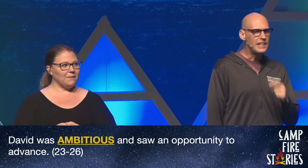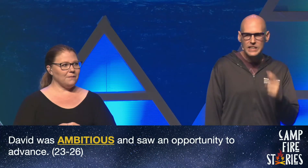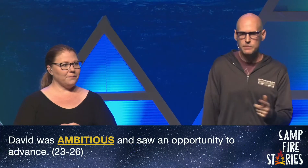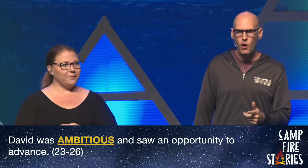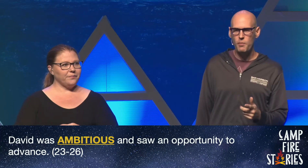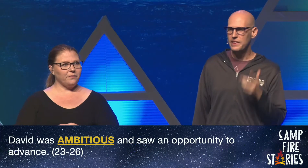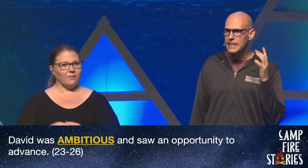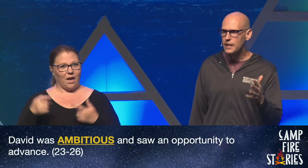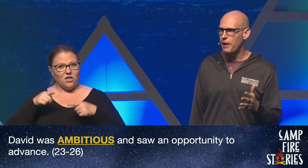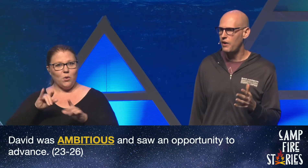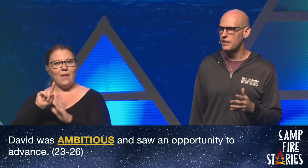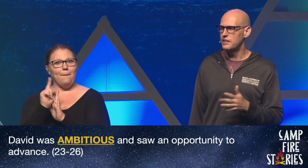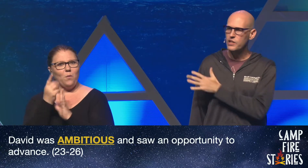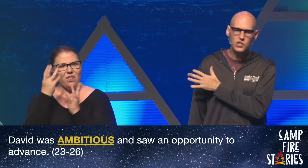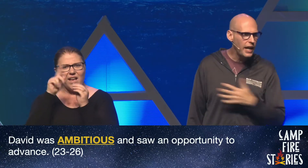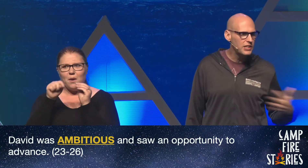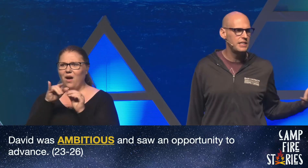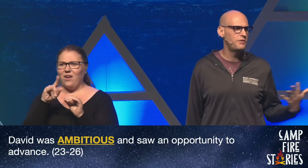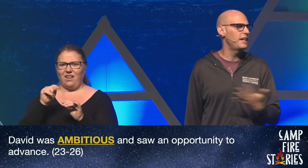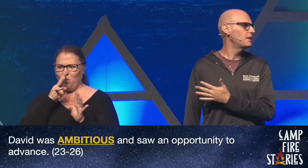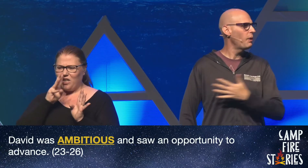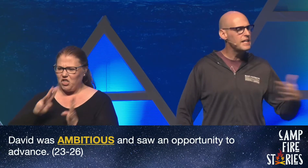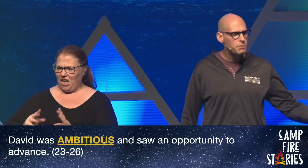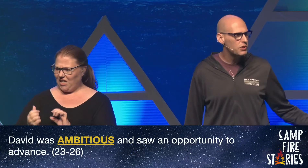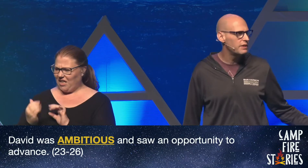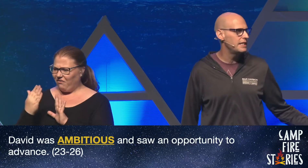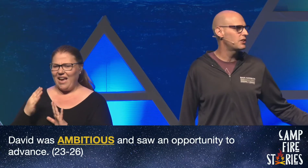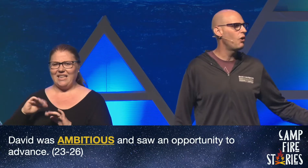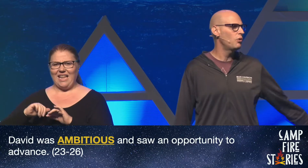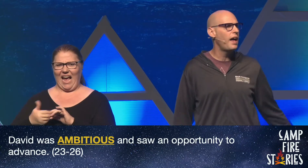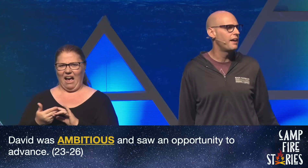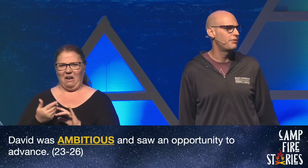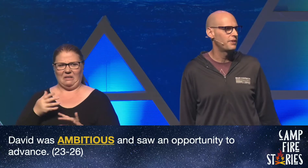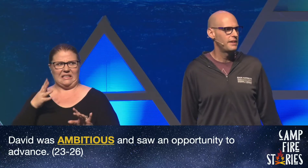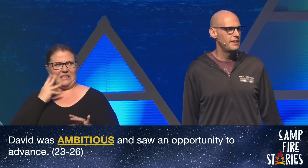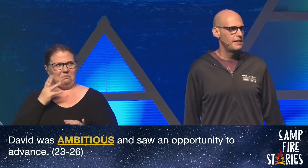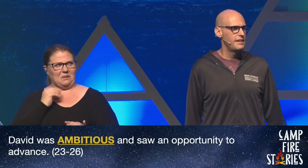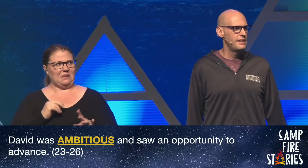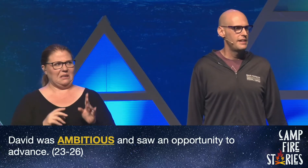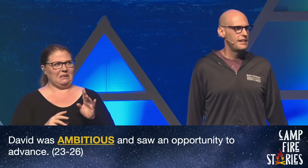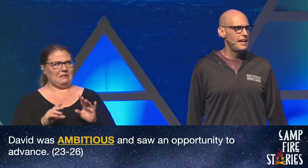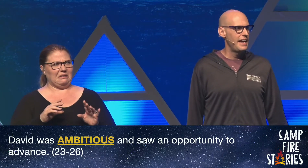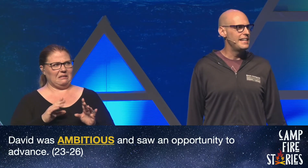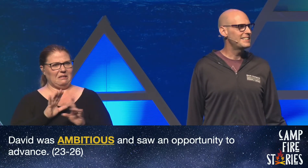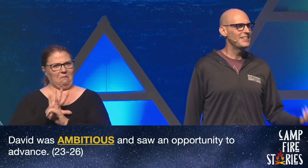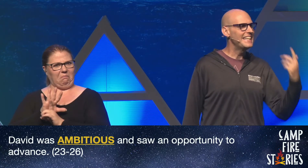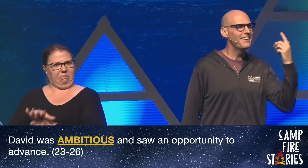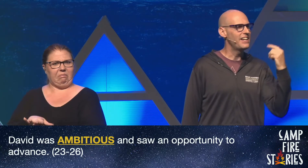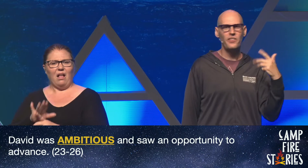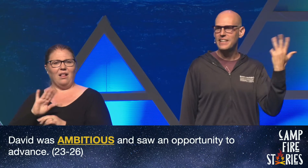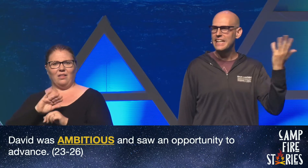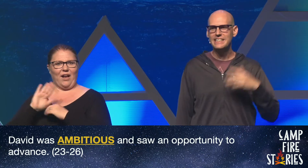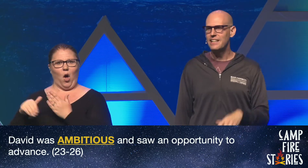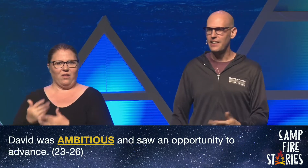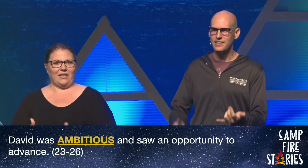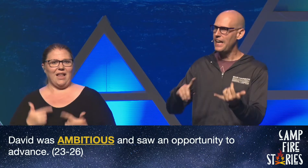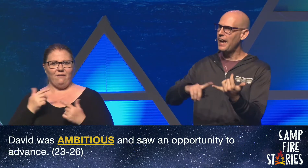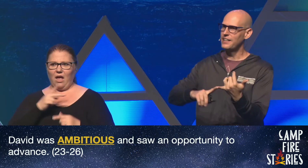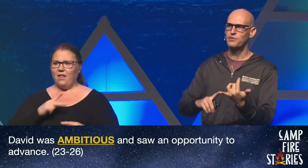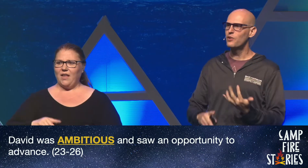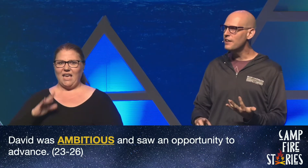And in this moment, think about it, the rejection he's faced, the way he's been treated his whole life. And he starts hearing, oh, the king's going